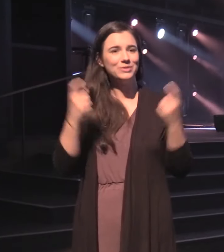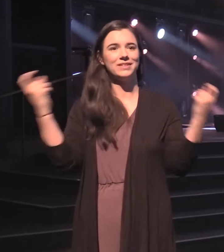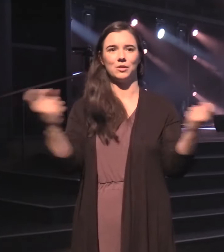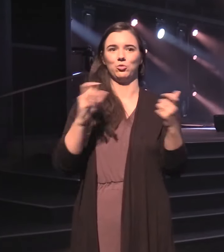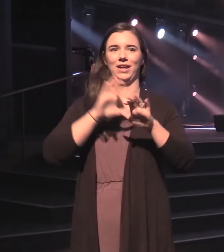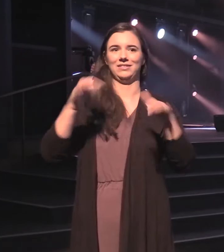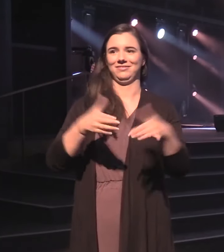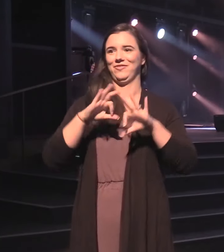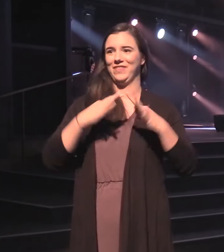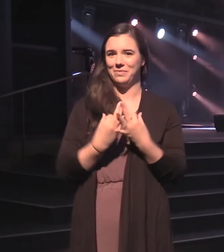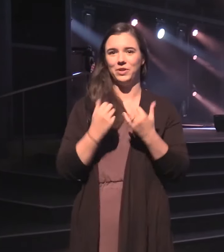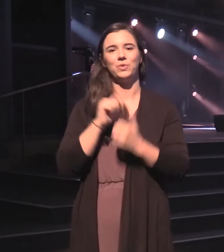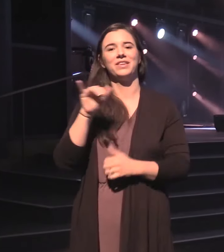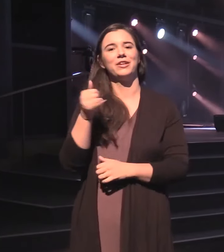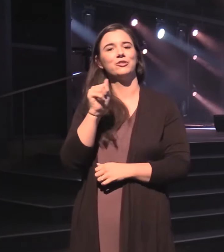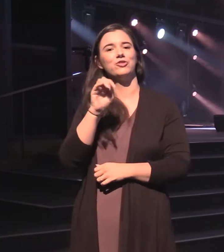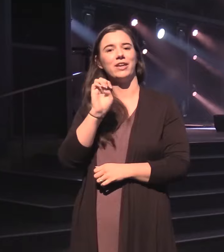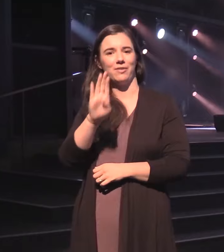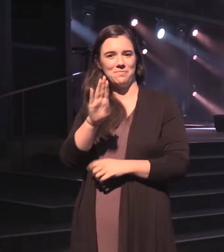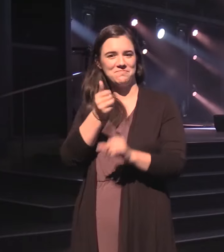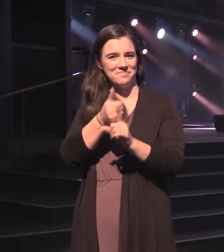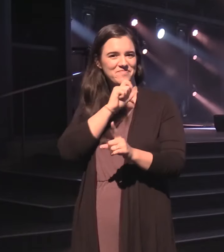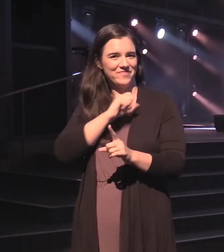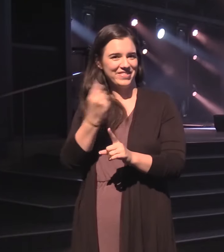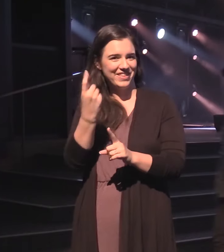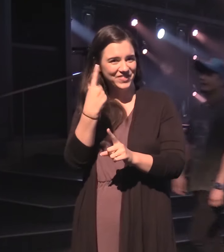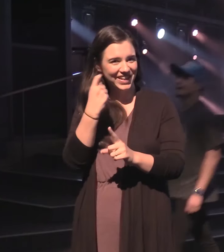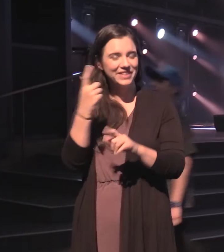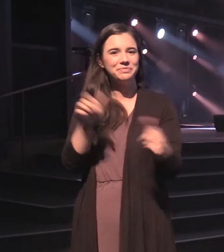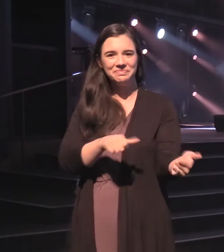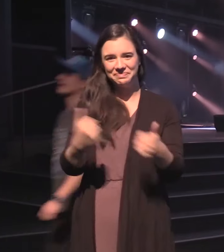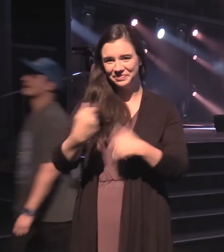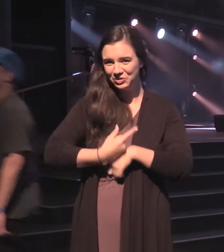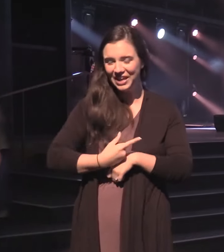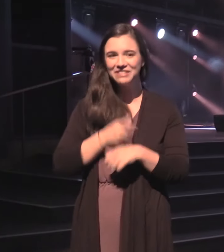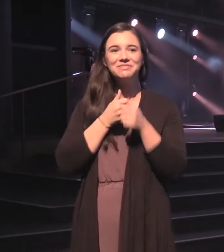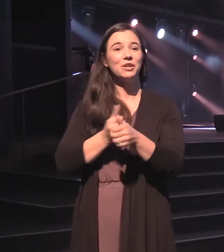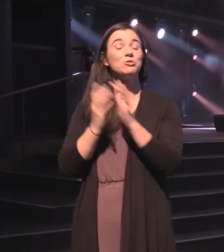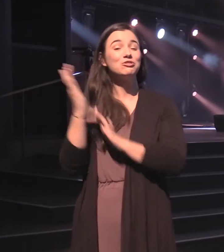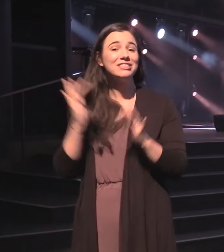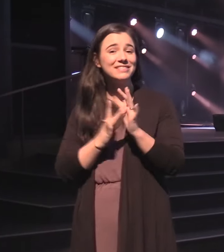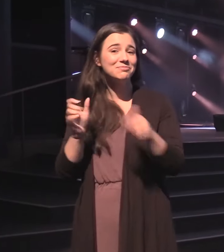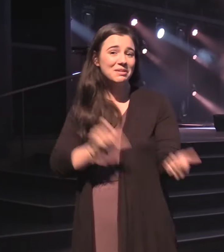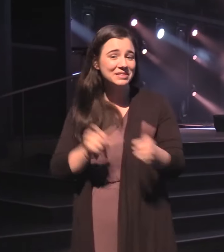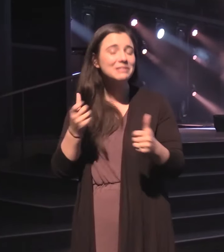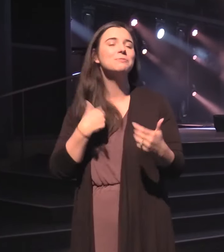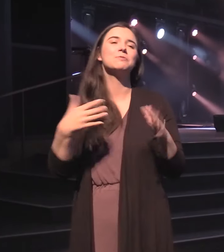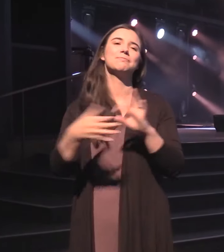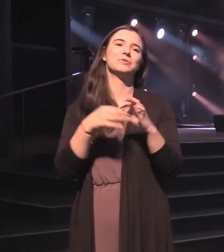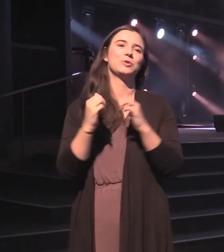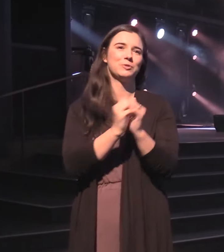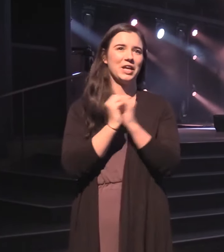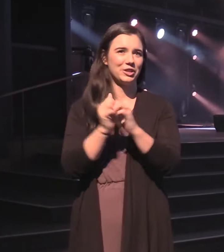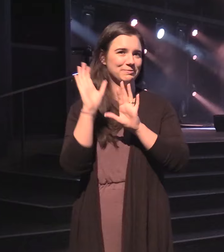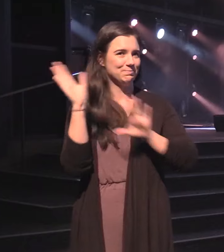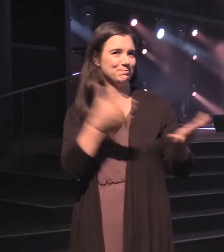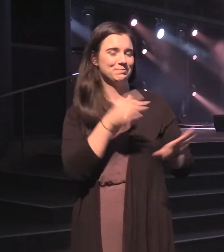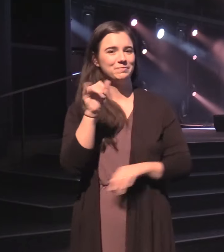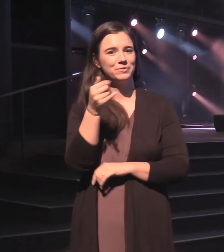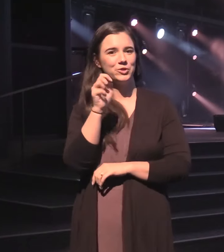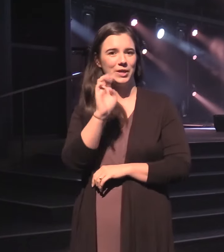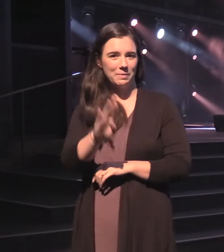whole family with Jacob. Jacob's 11 years old, and he's getting baptized today. He's following Jesus in baptism, and we get to join him together. So let's turn our attention to